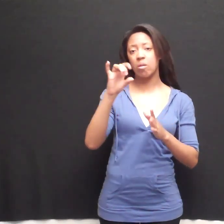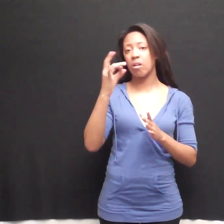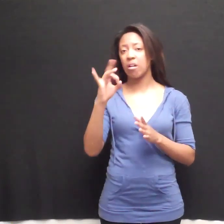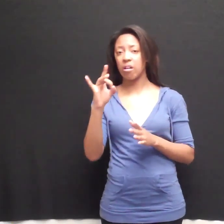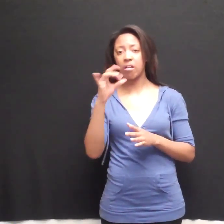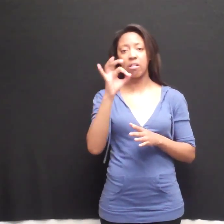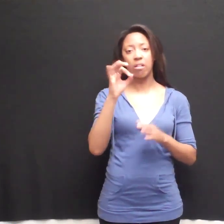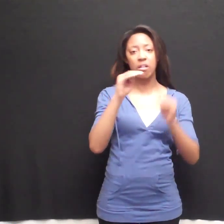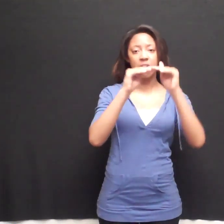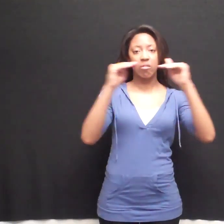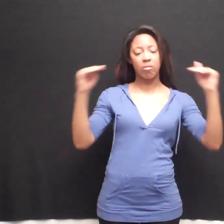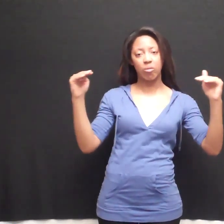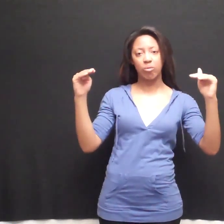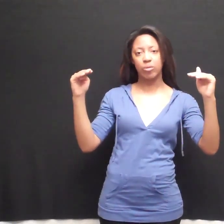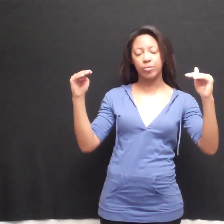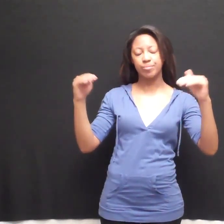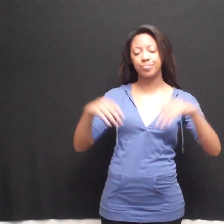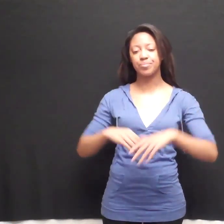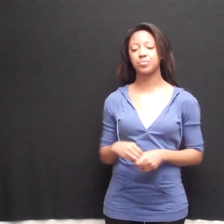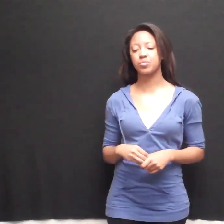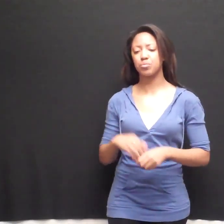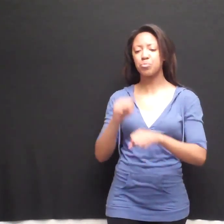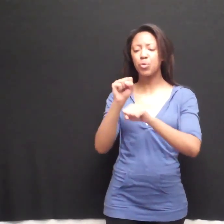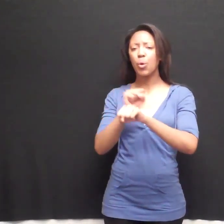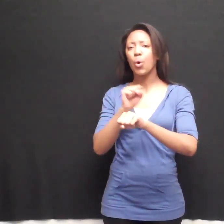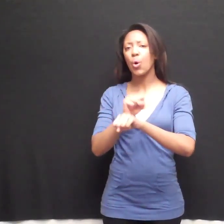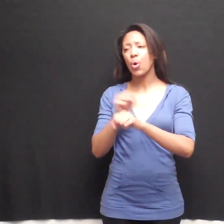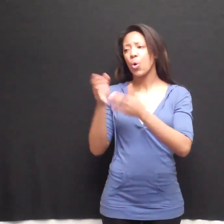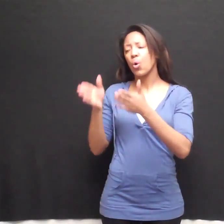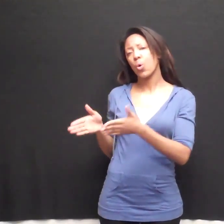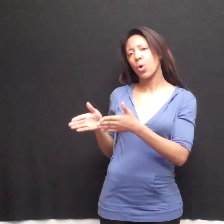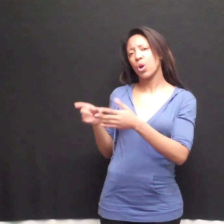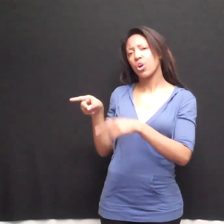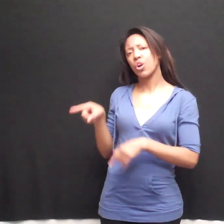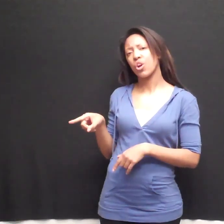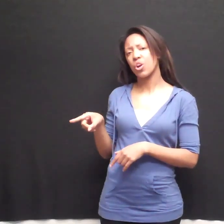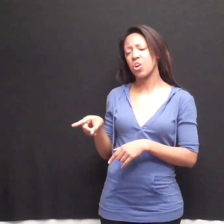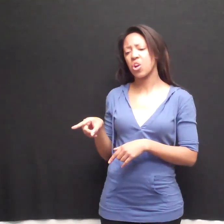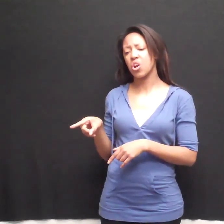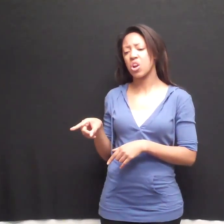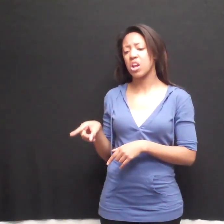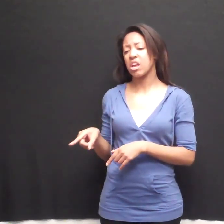Workers like Michaela Marciano, who managed to send a few dollars to her family in Italy every month.